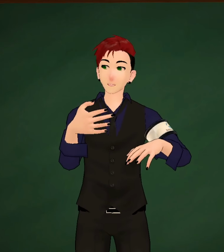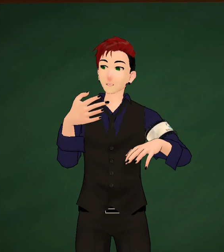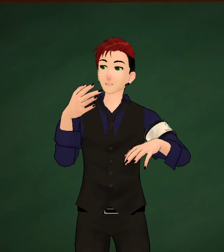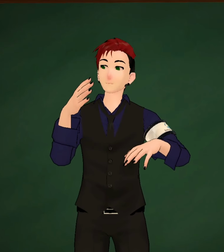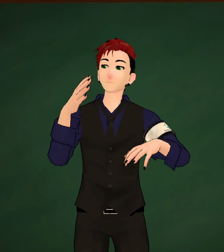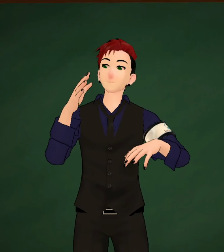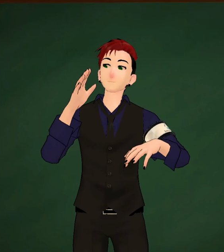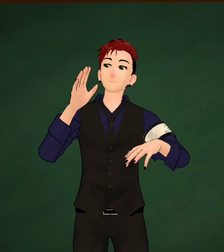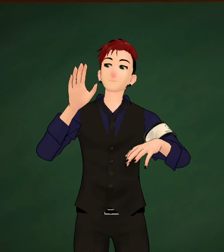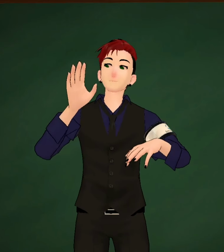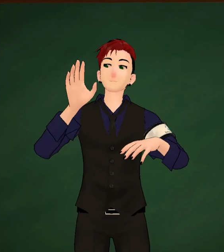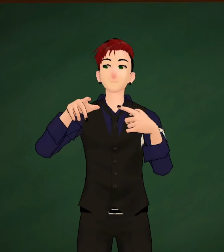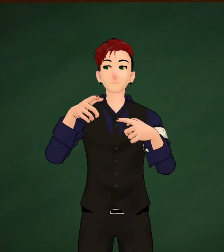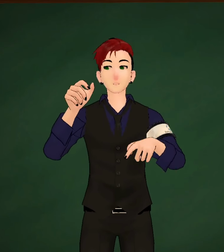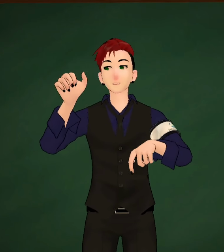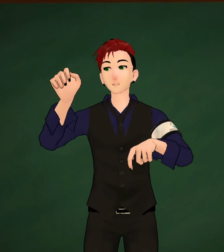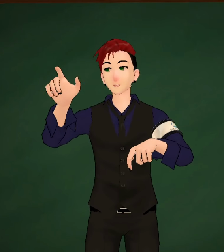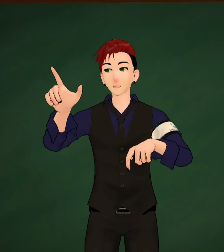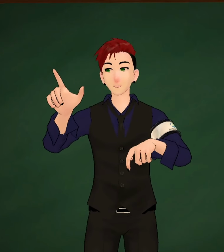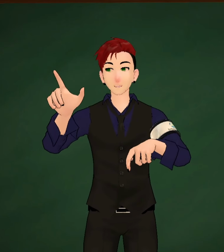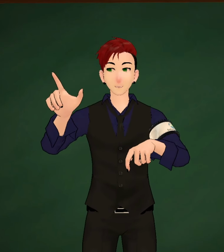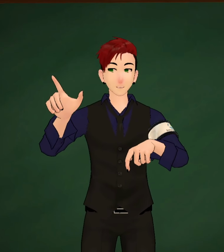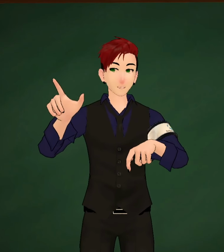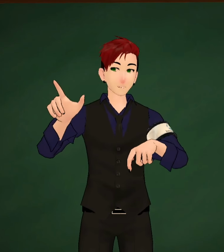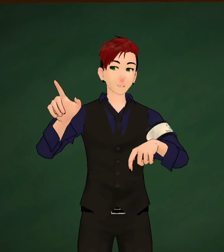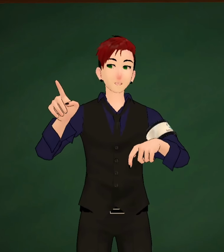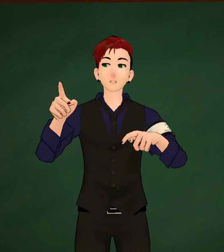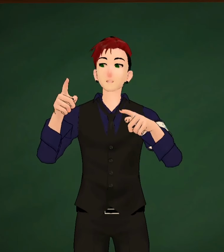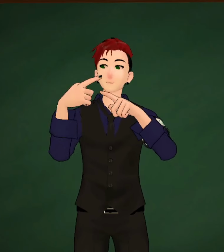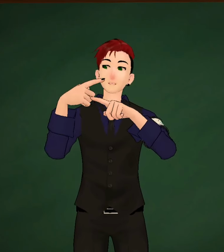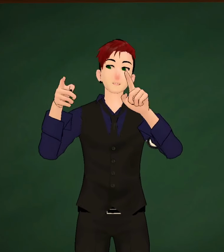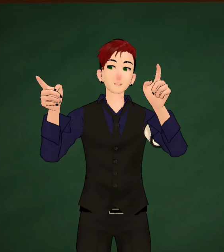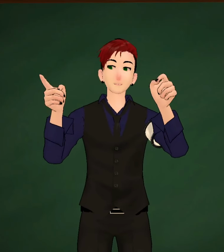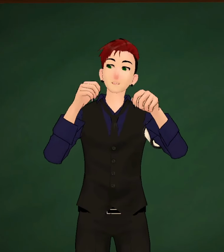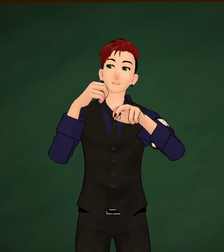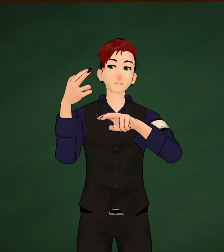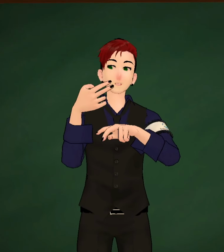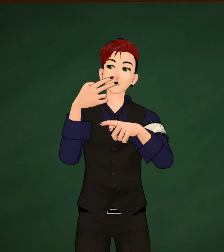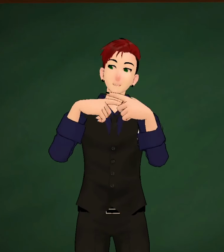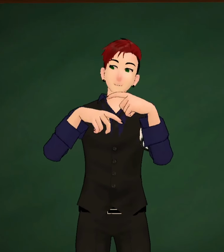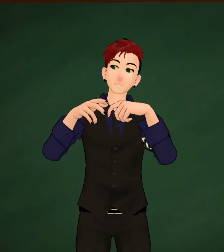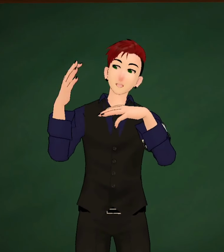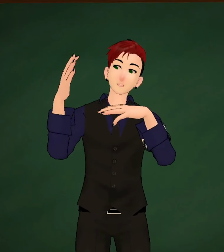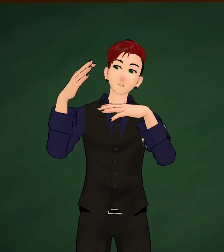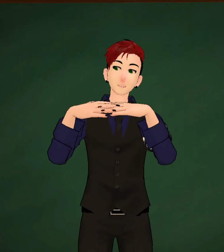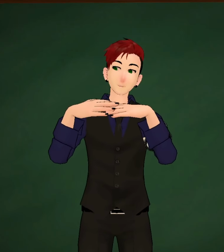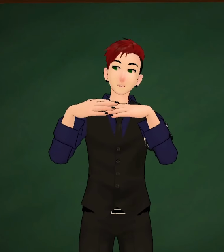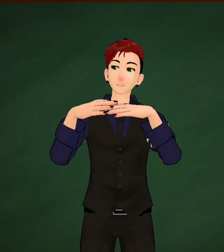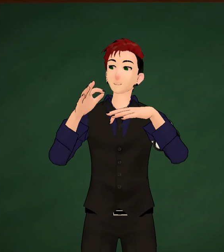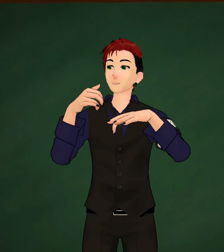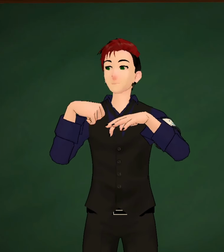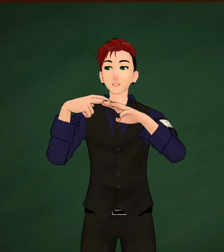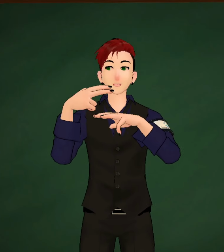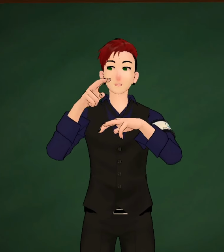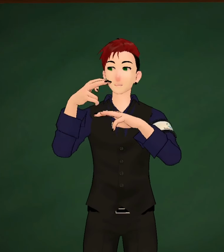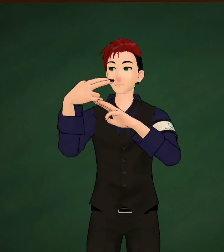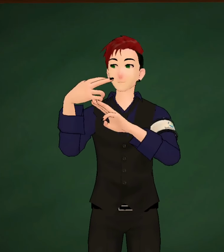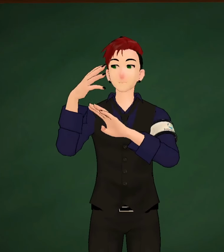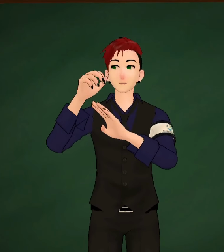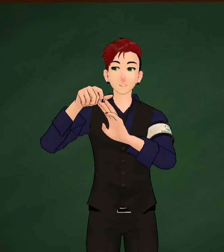Typically, whenever you're doing actual ASL, though, it is a completely different. You don't even sign the word than. I use